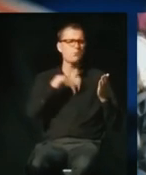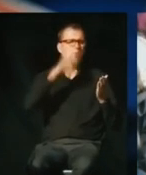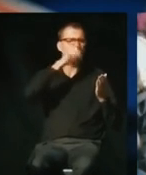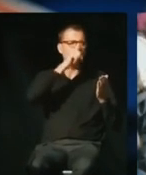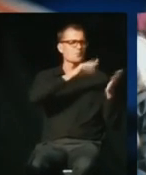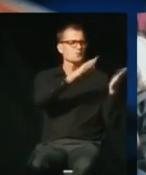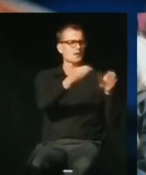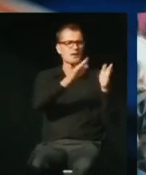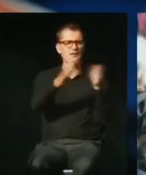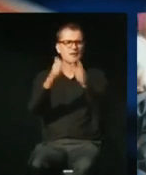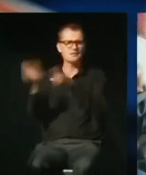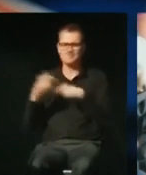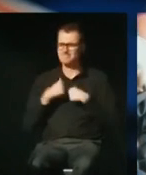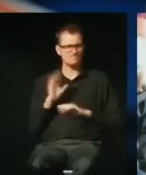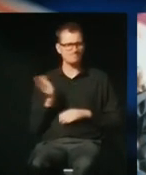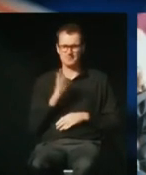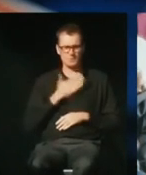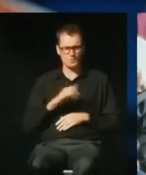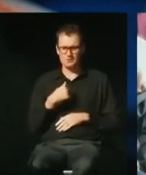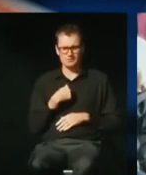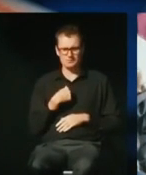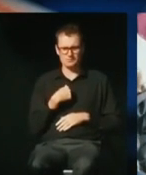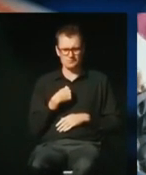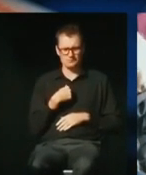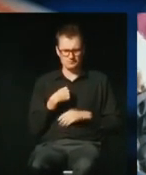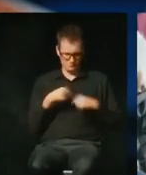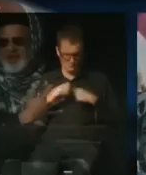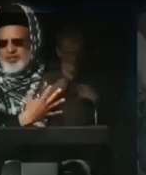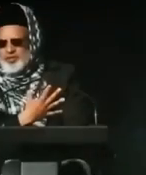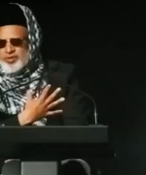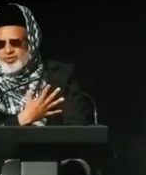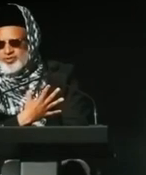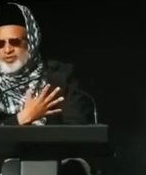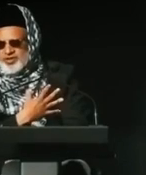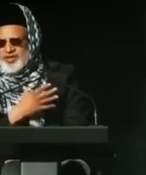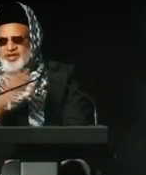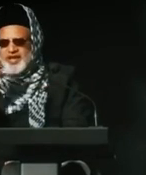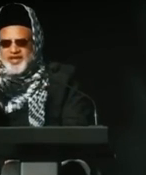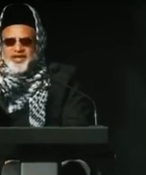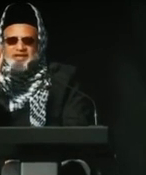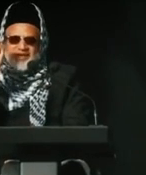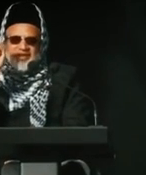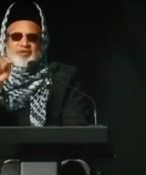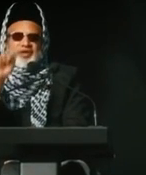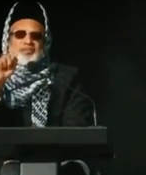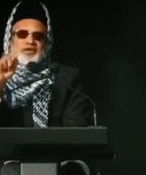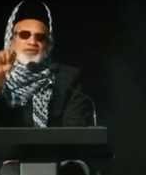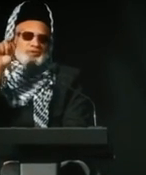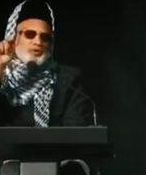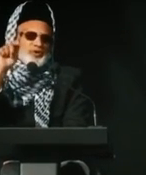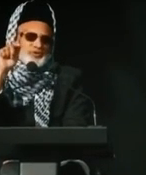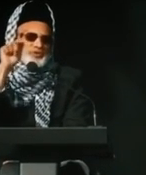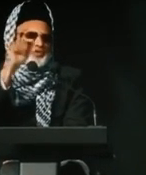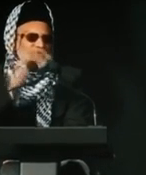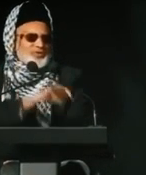lost. This heart doesn't like that the pain I have gone through, that any human